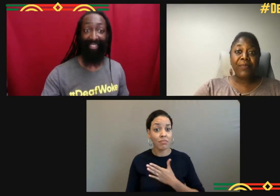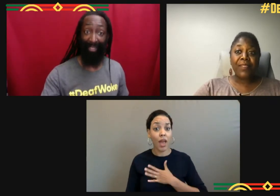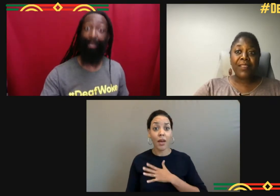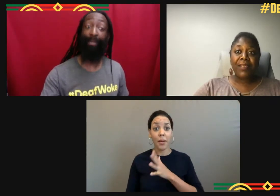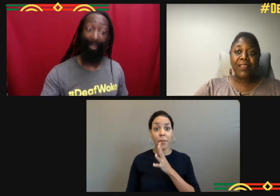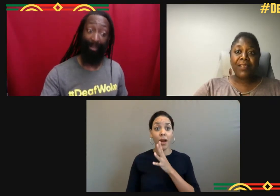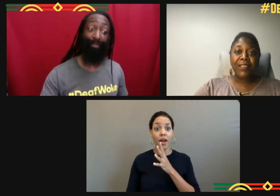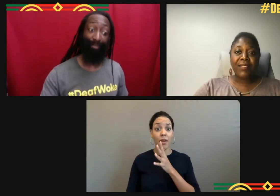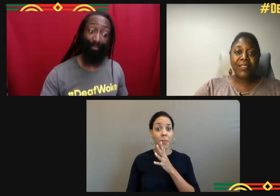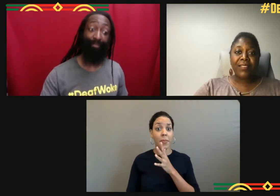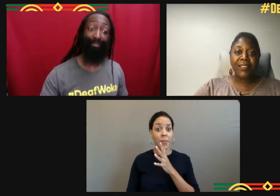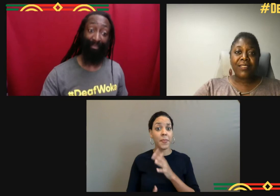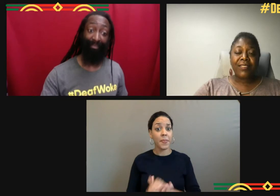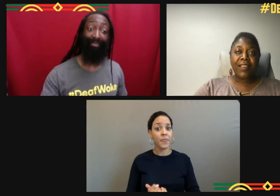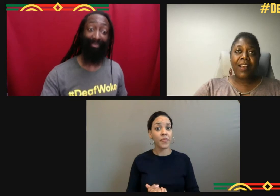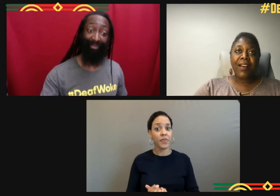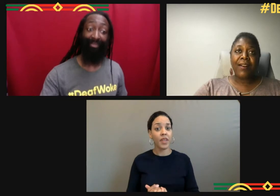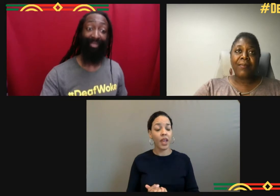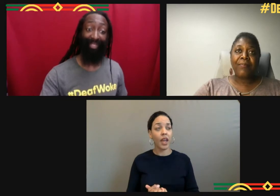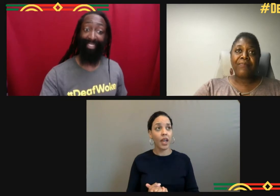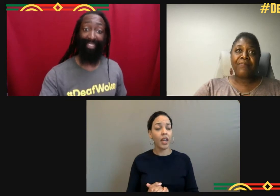My mom,